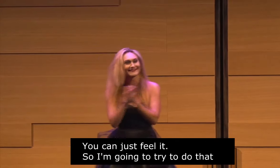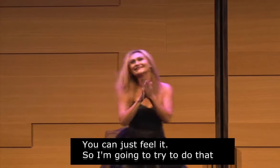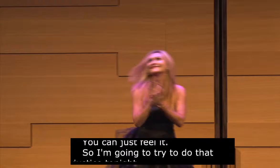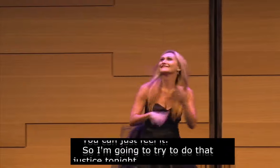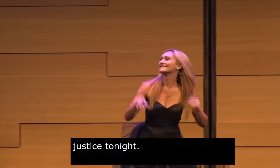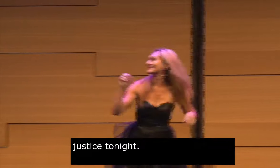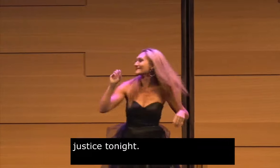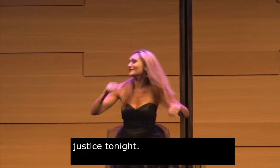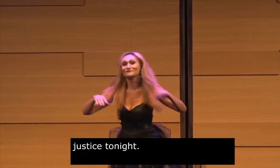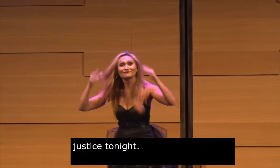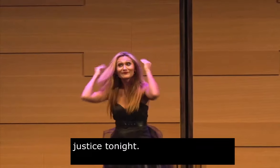that justice tonight.